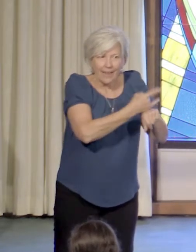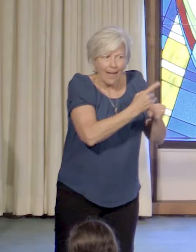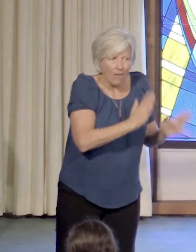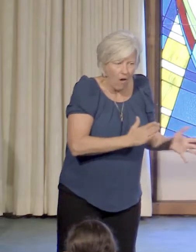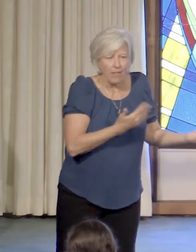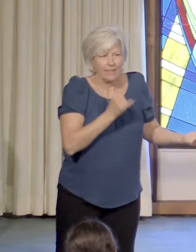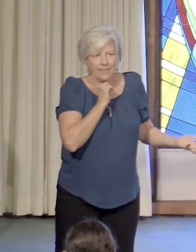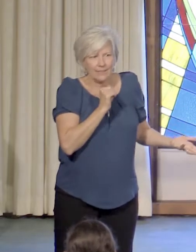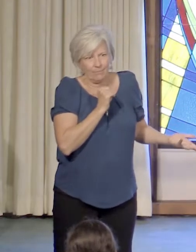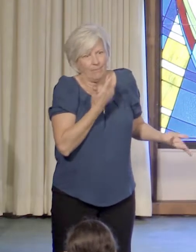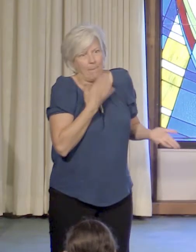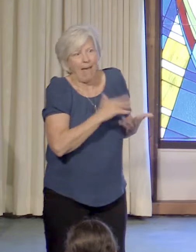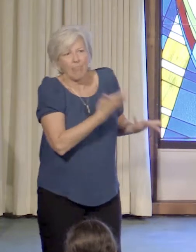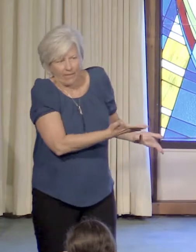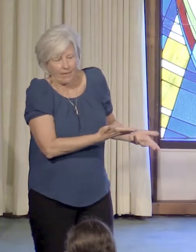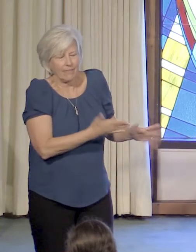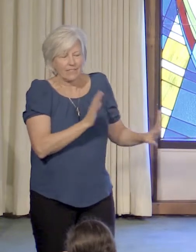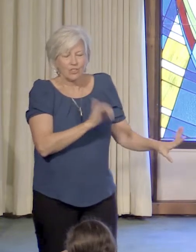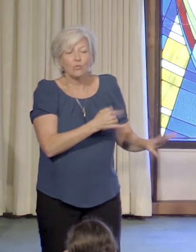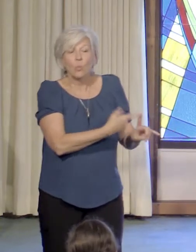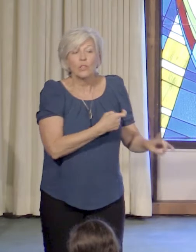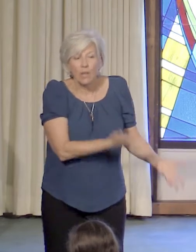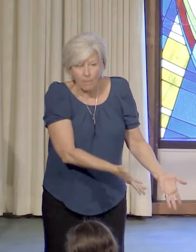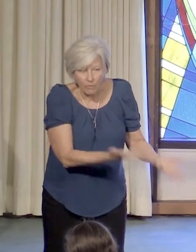tradition he's coming from. He's a